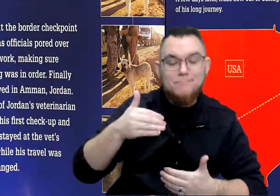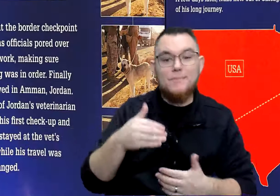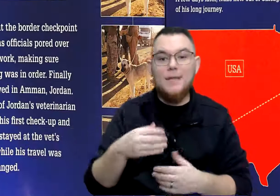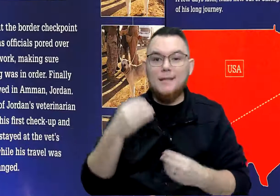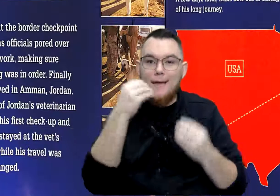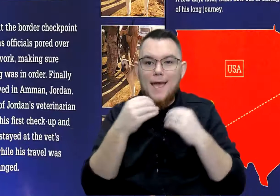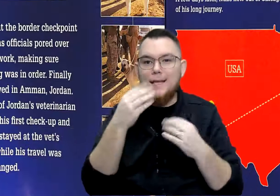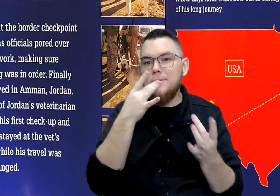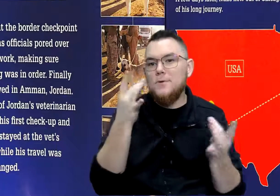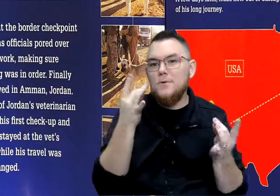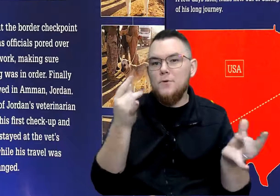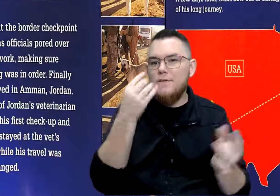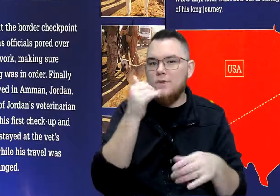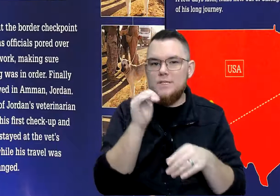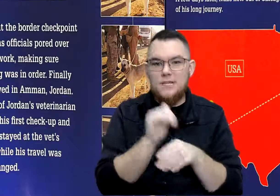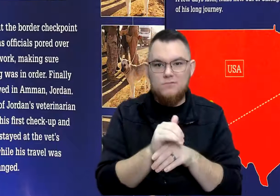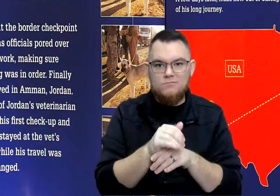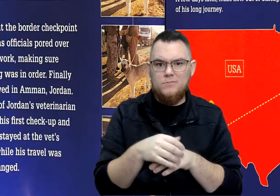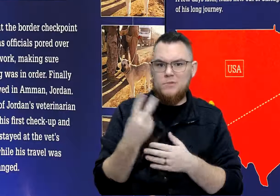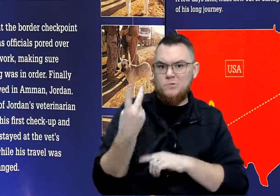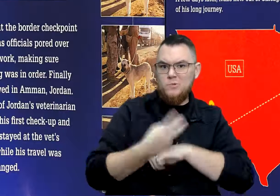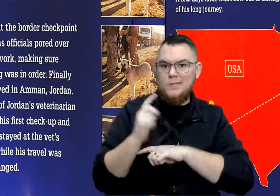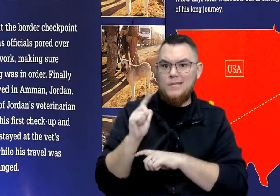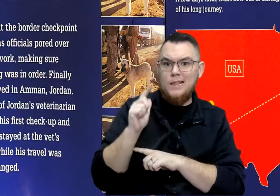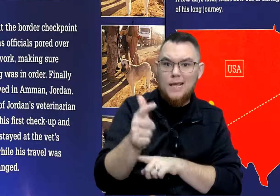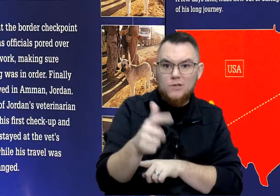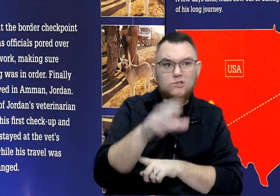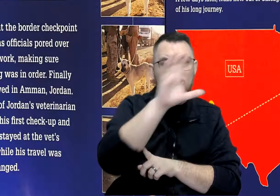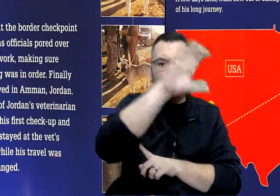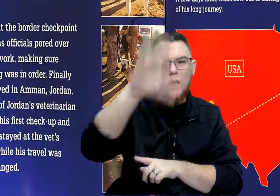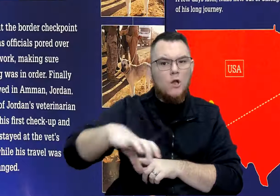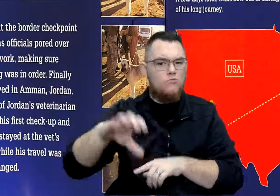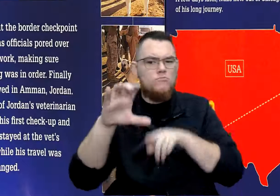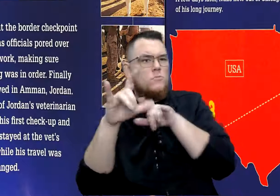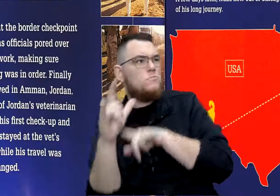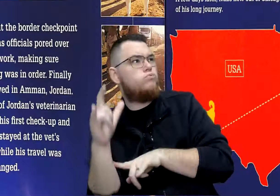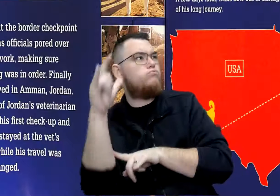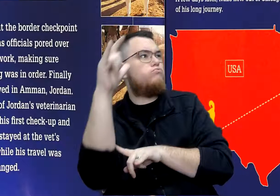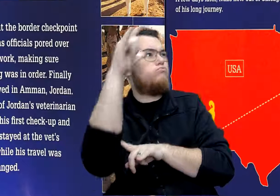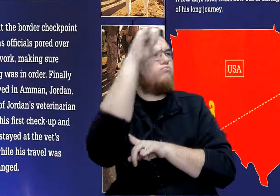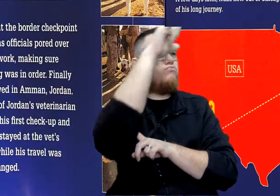Nubs flew out of Chicago on the last leg of his long journey.